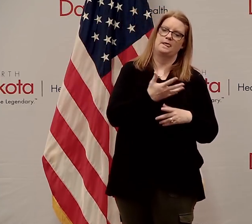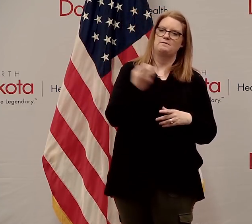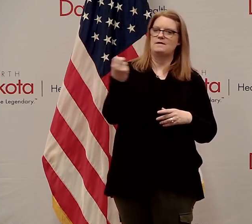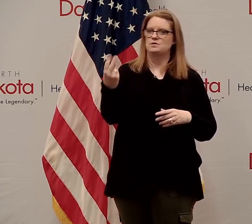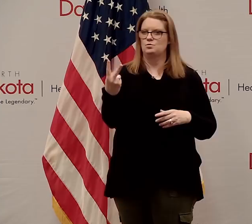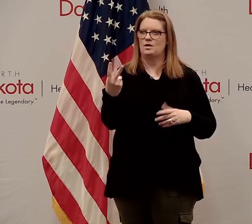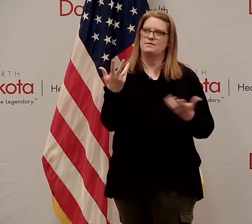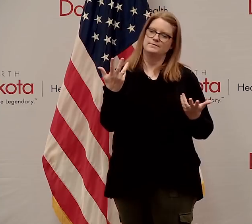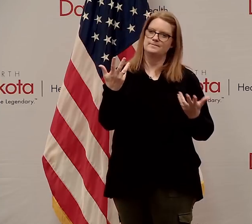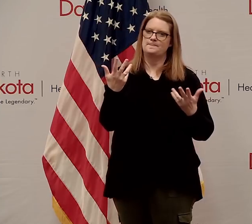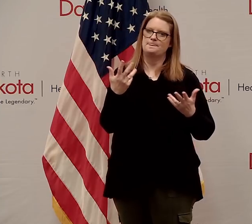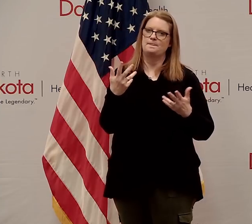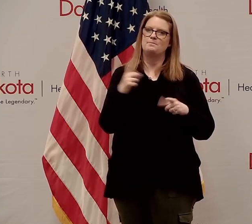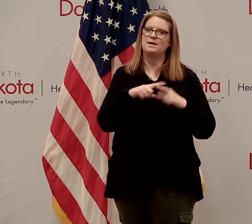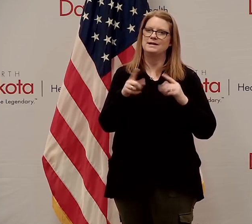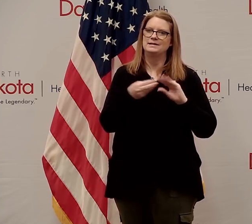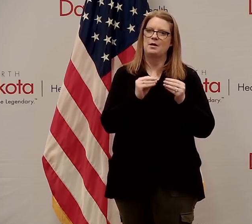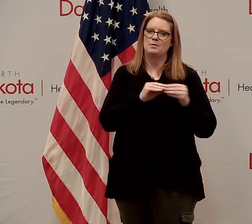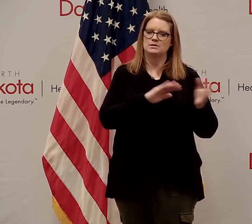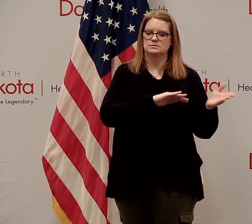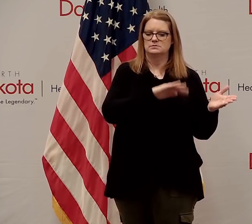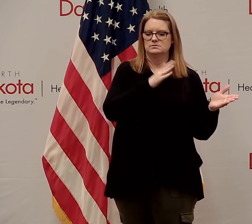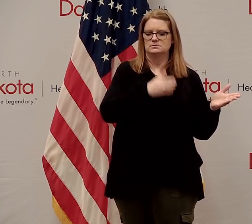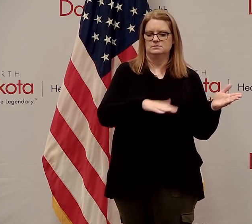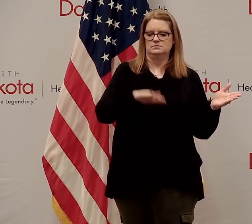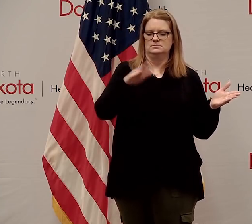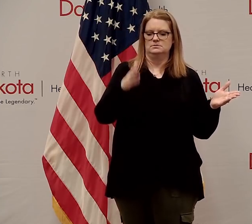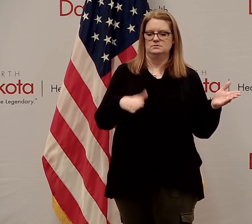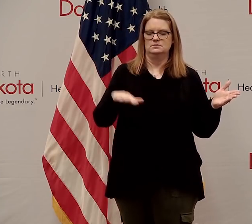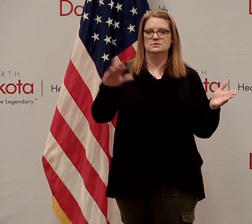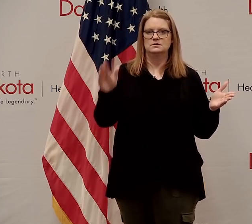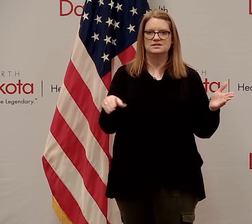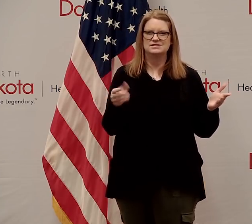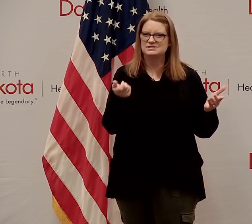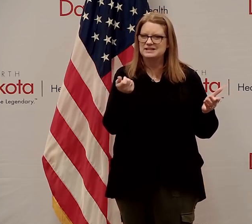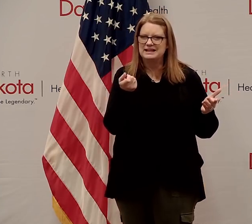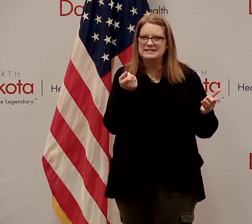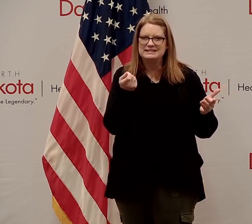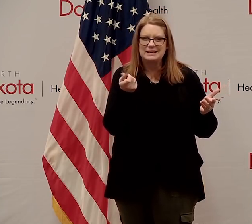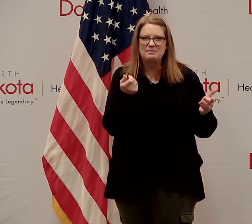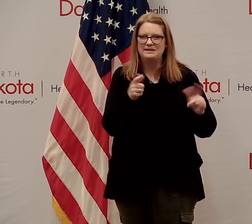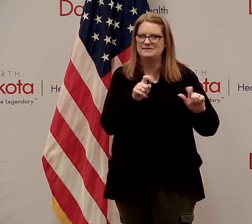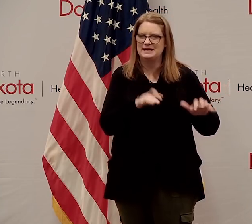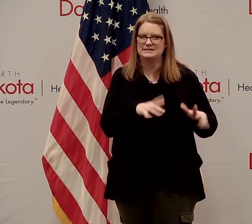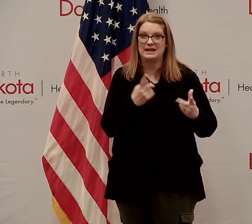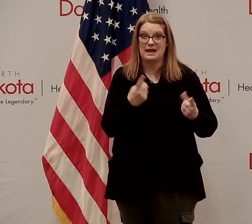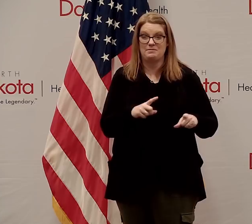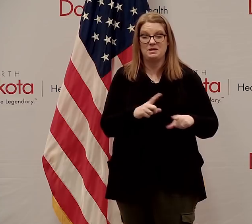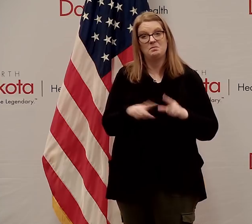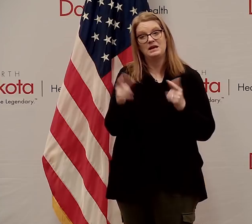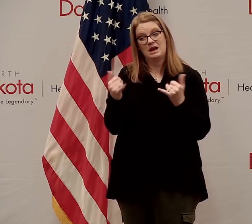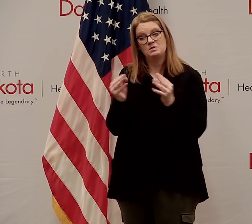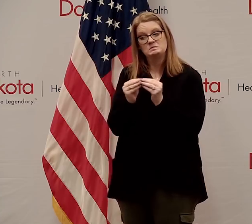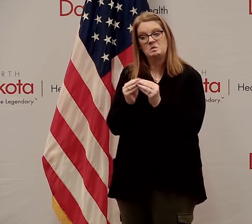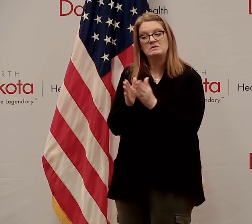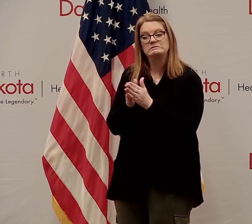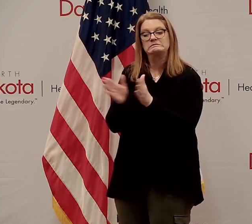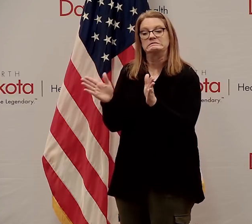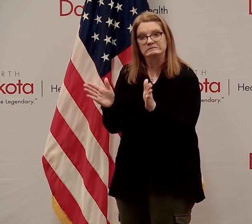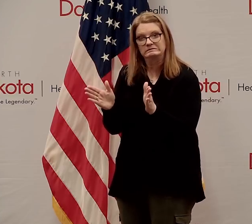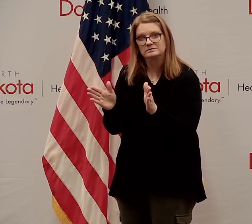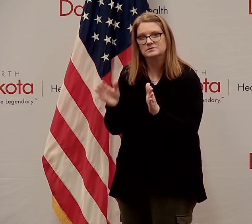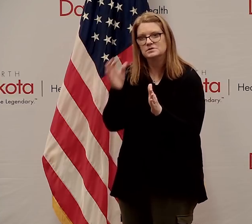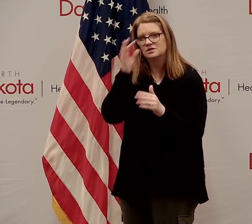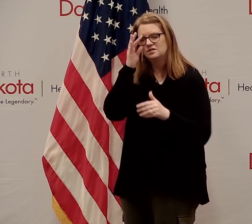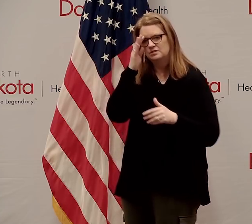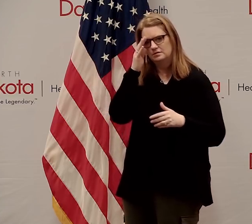but numbers bounce around a lot in the early days because we had so little testing going on. So yeah, I'd say we're where we